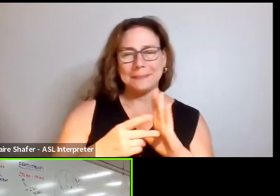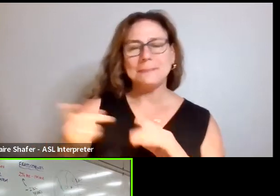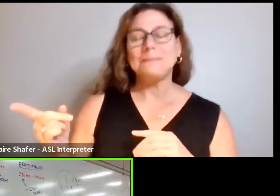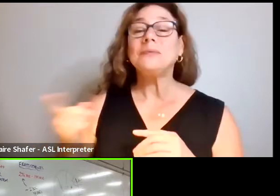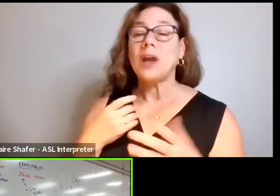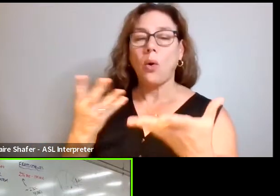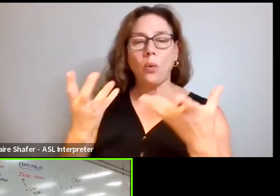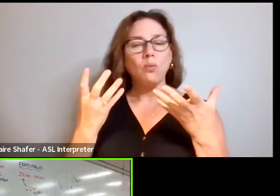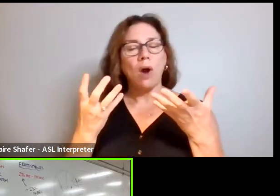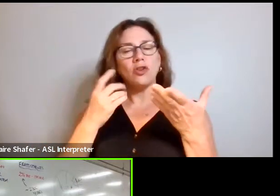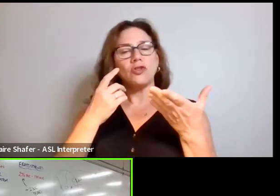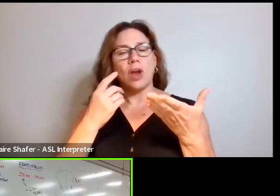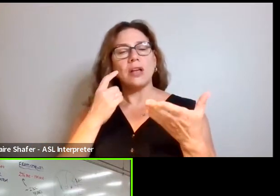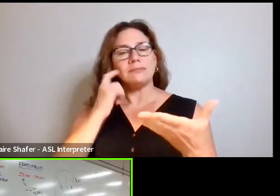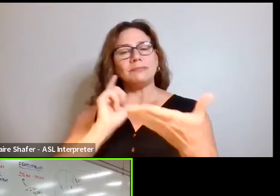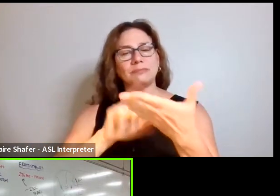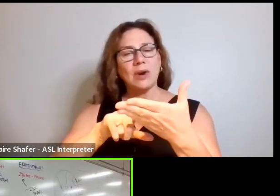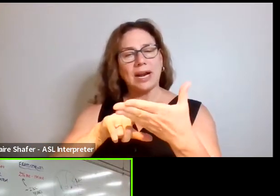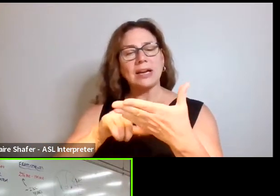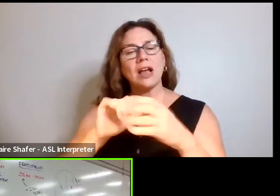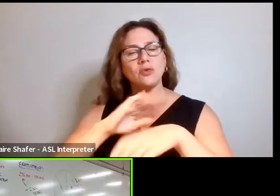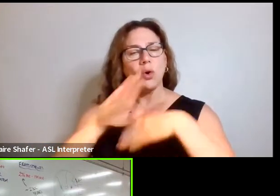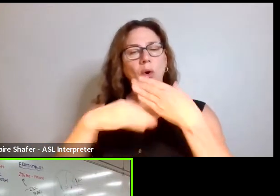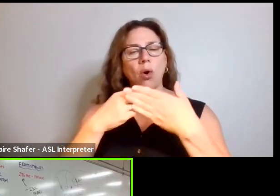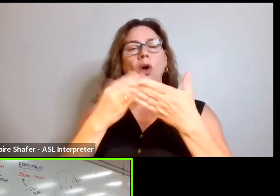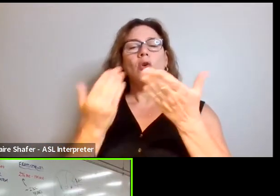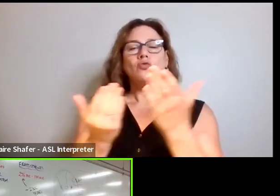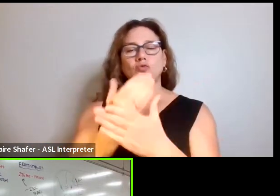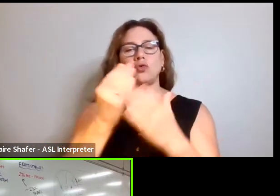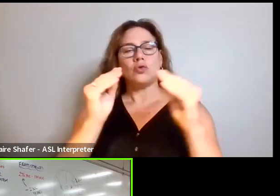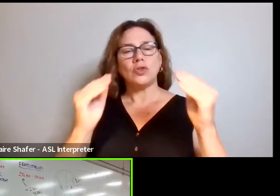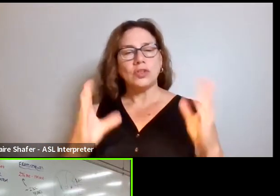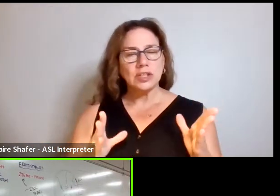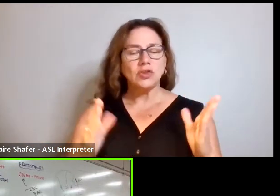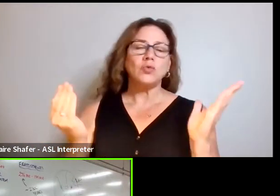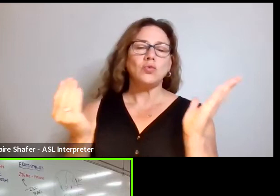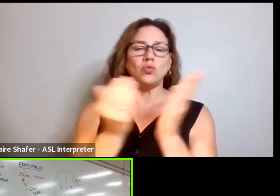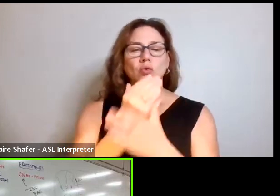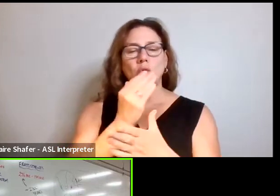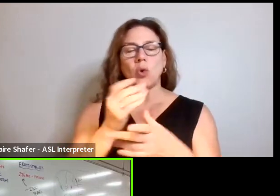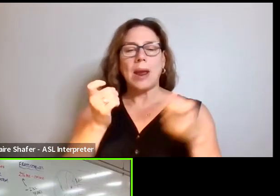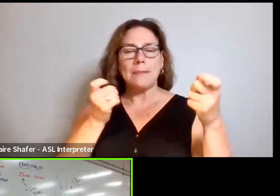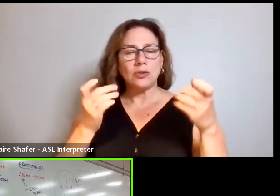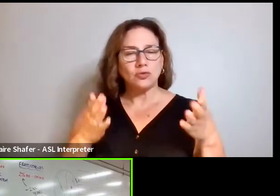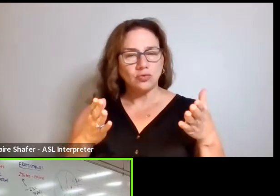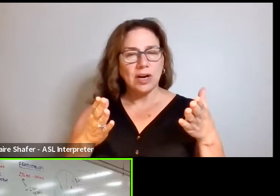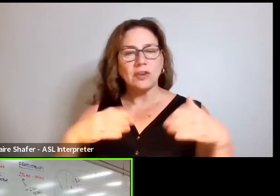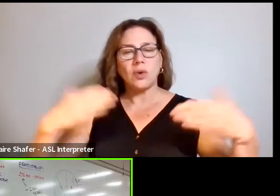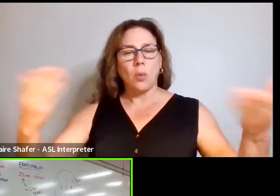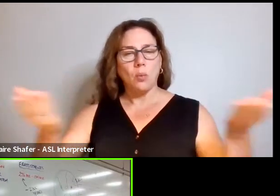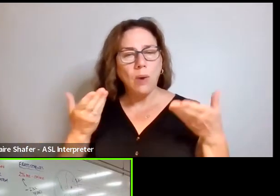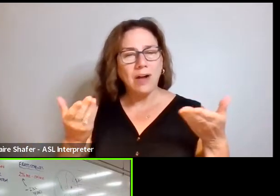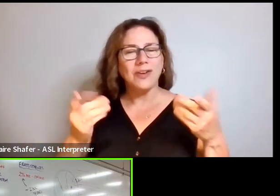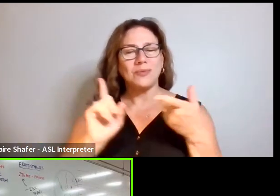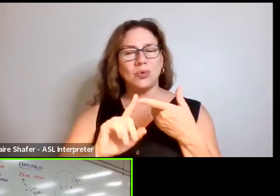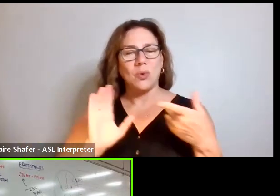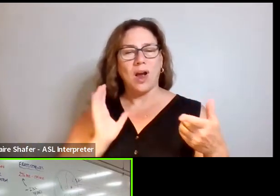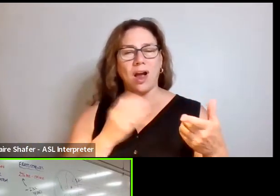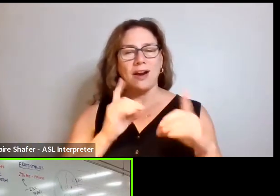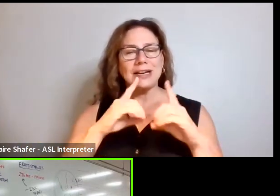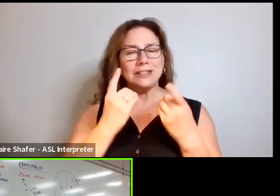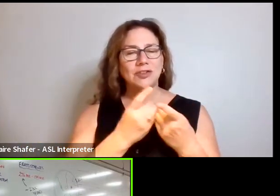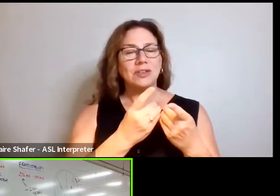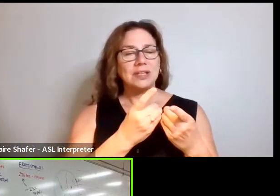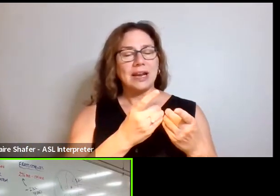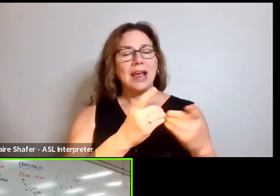recognize all our new teachers, all our new classified staff, and all our new administrators, and welcome to the district. As I said to the new